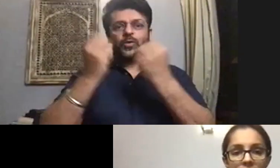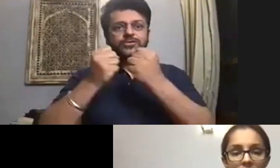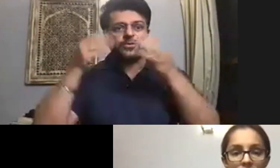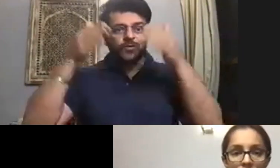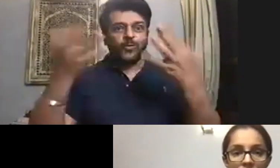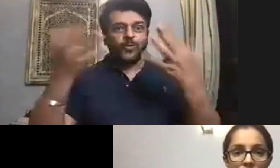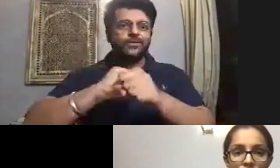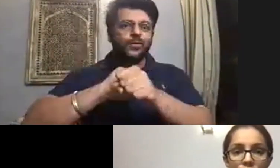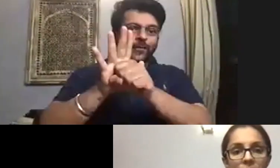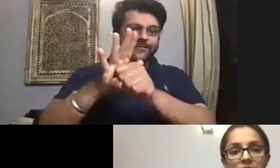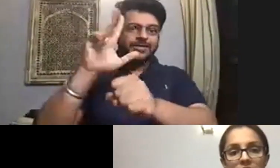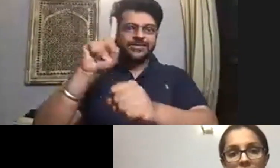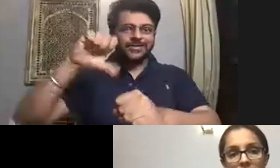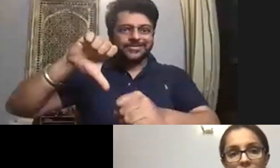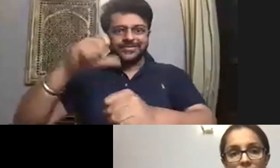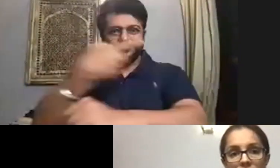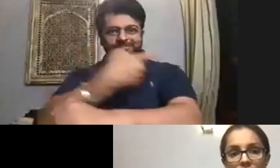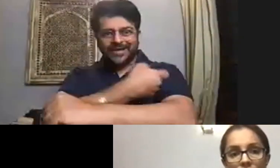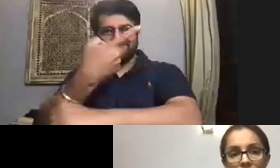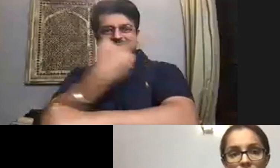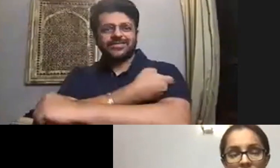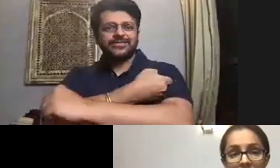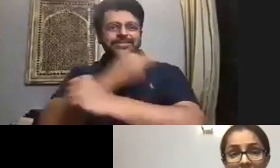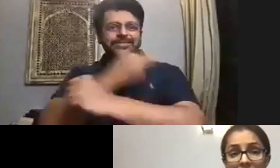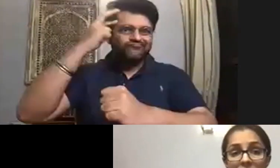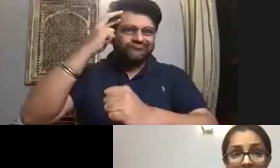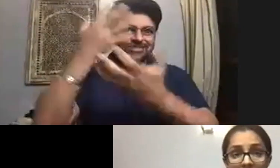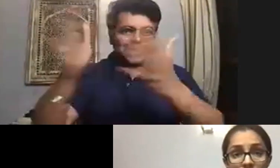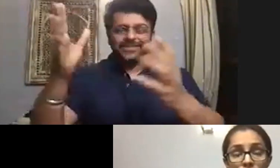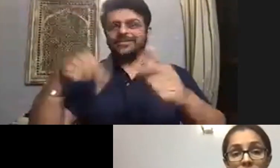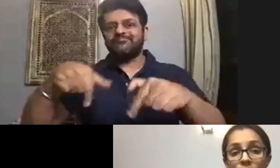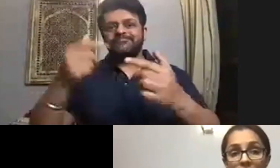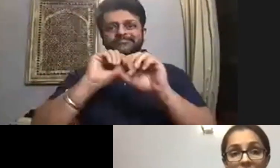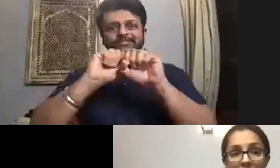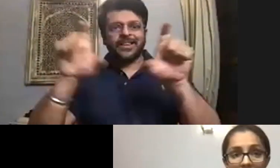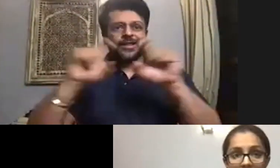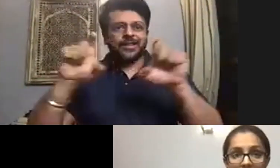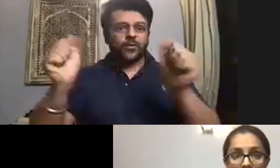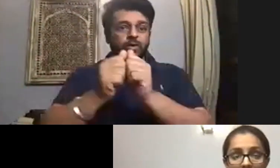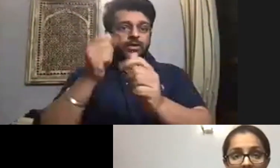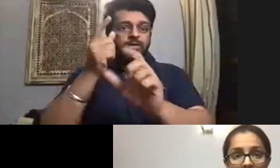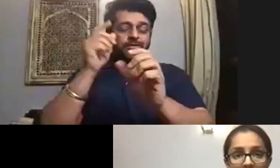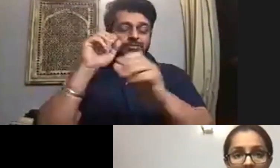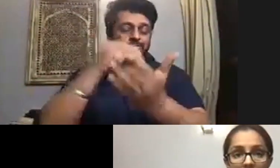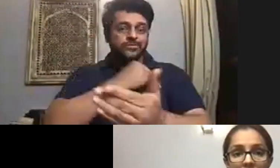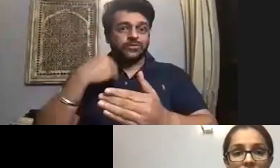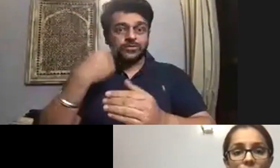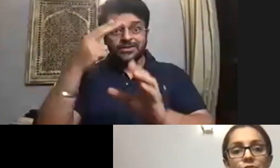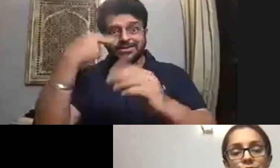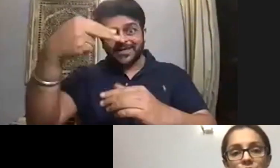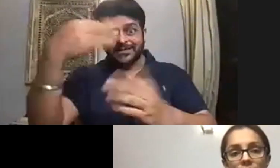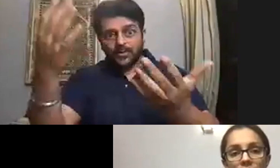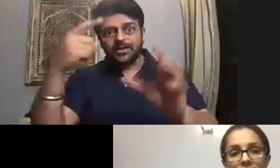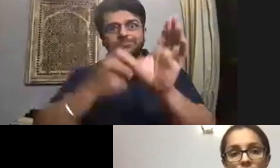this important workshop that we will be focusing on COVID-19 and most importantly, the vaccination. People have a lot